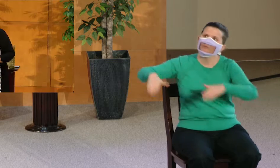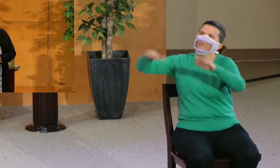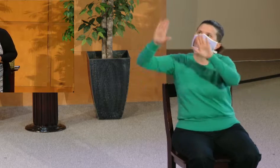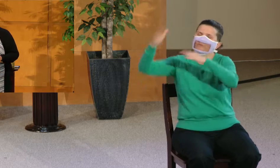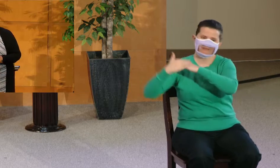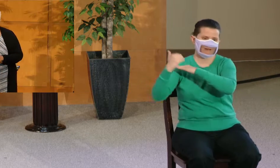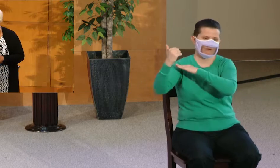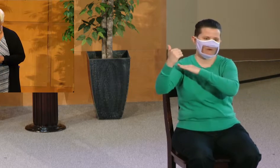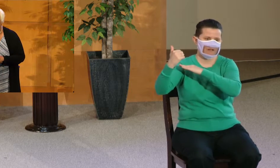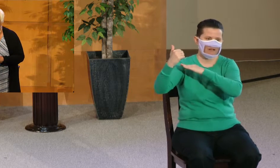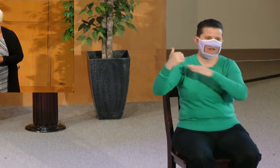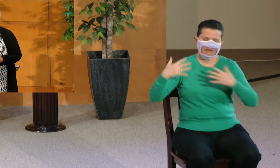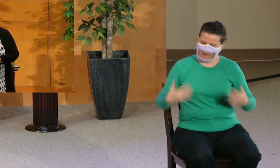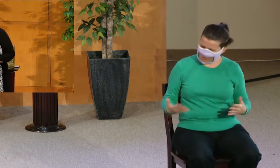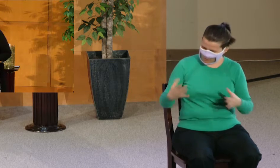to Spirit.